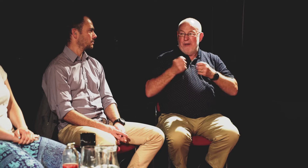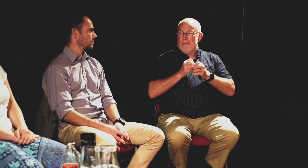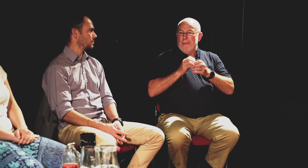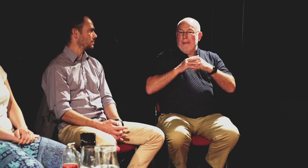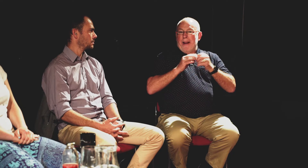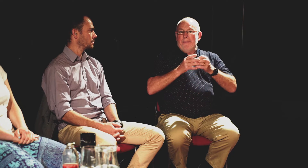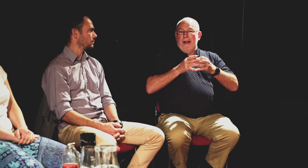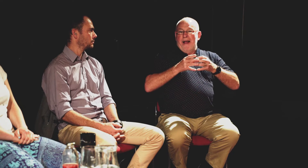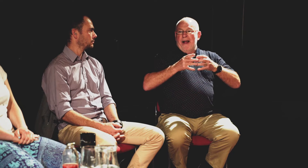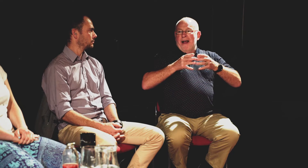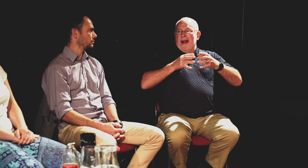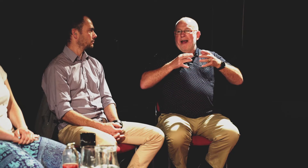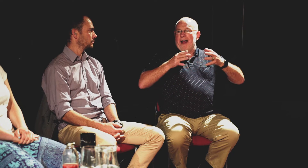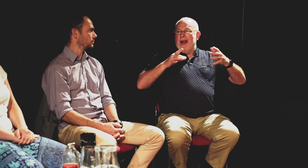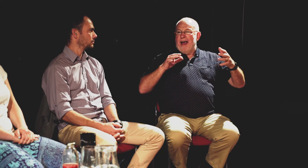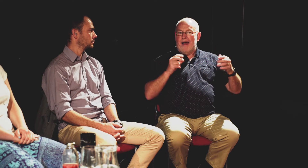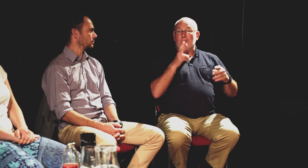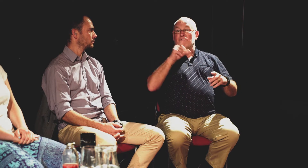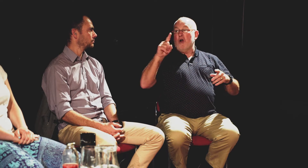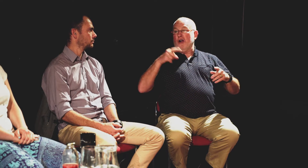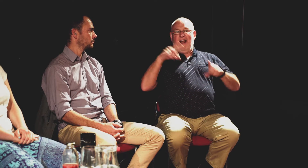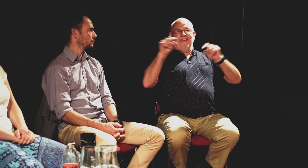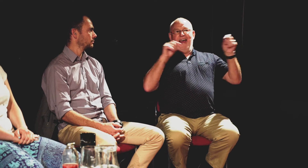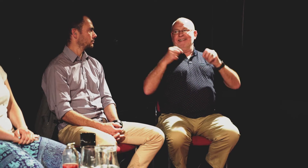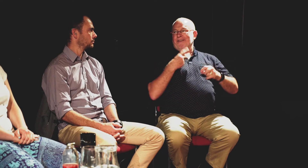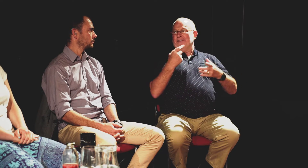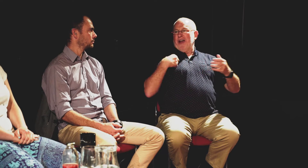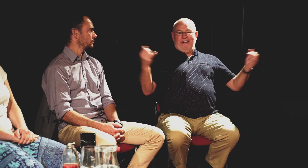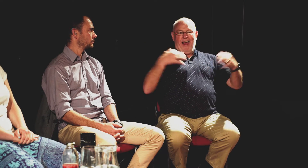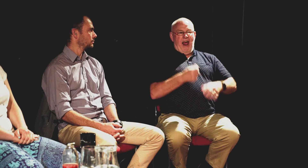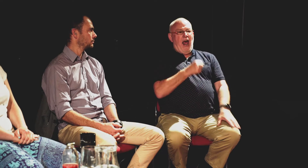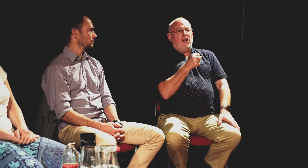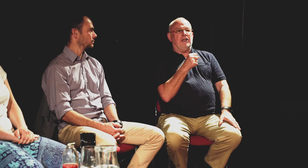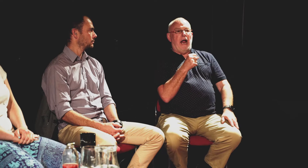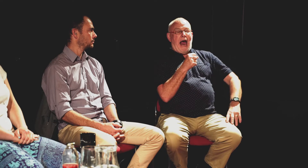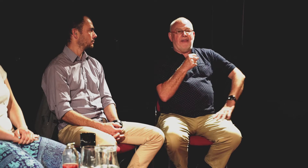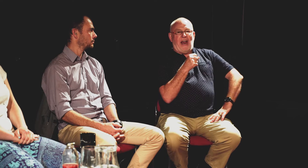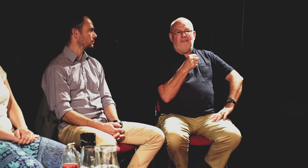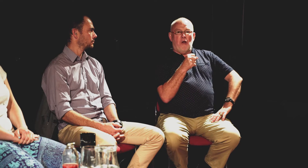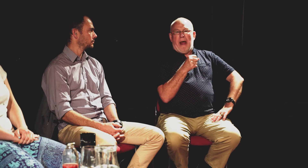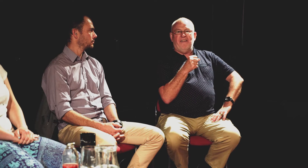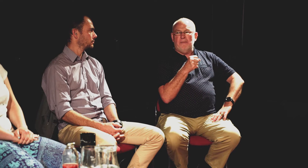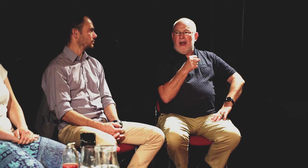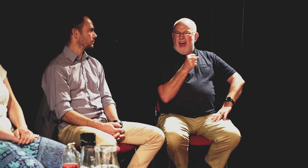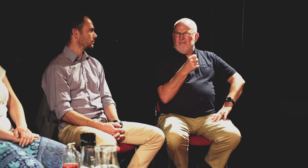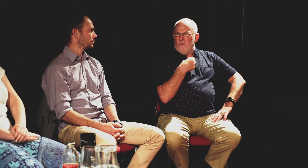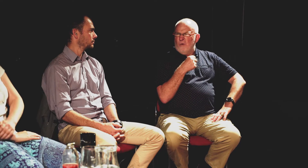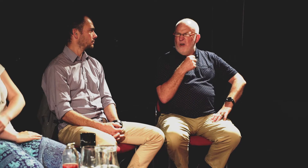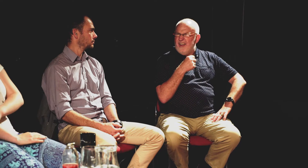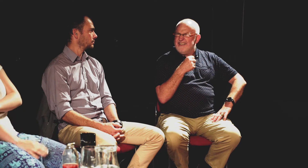about how the gameplay was going to be. But then, as we went on, a lot of these guys came, and at my 21st, I